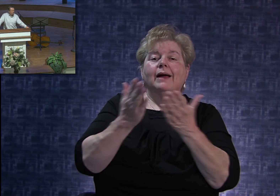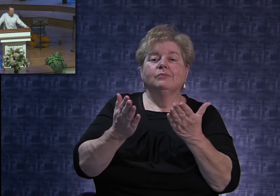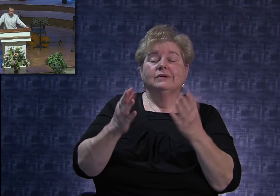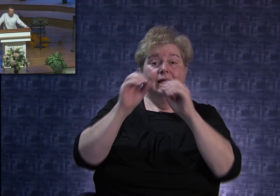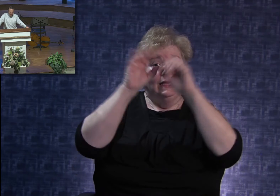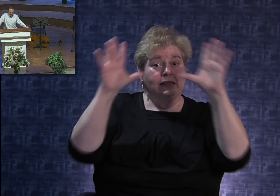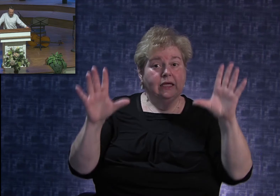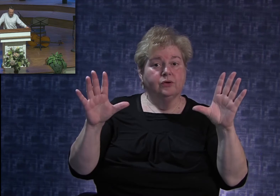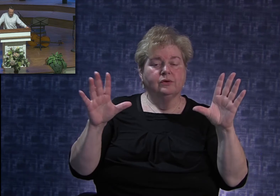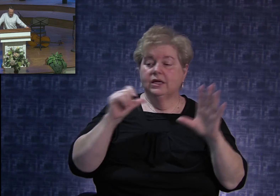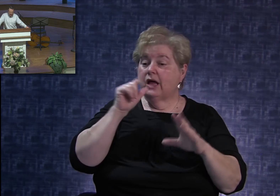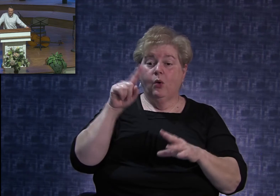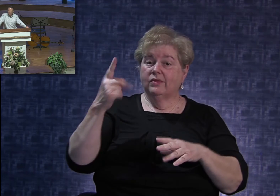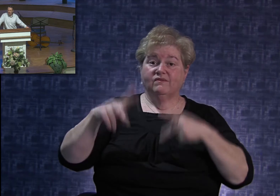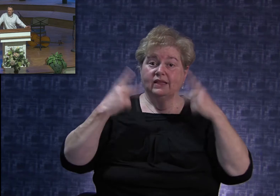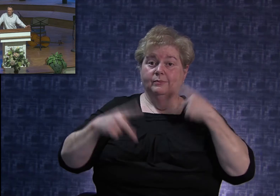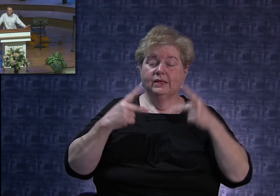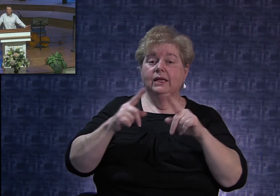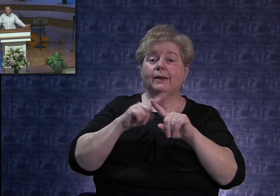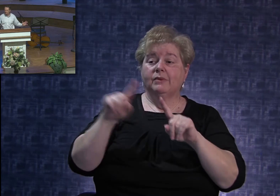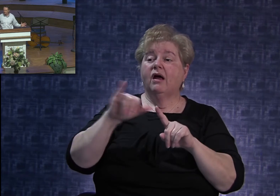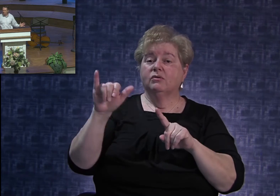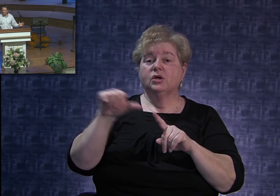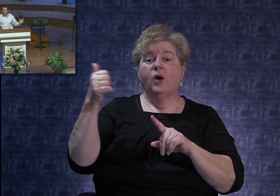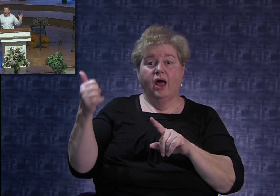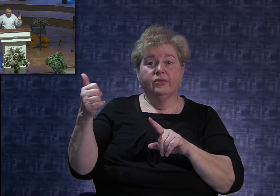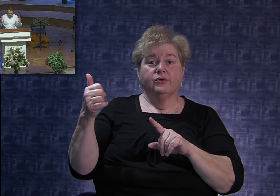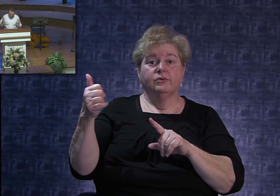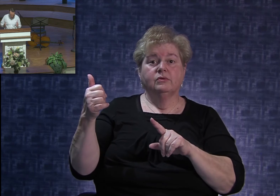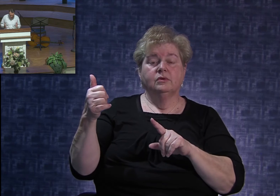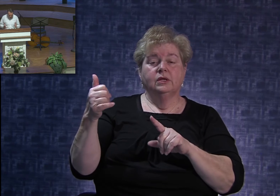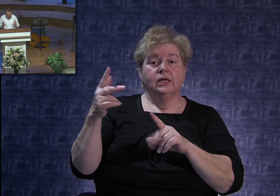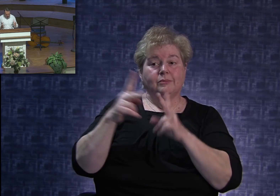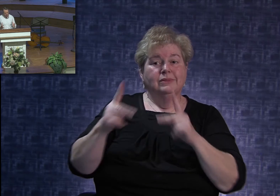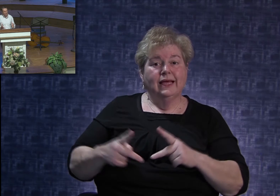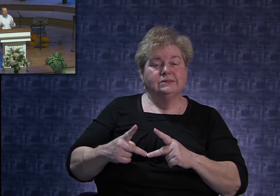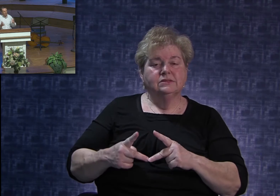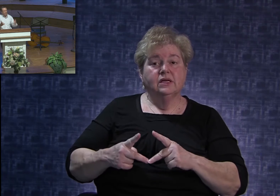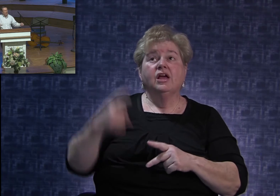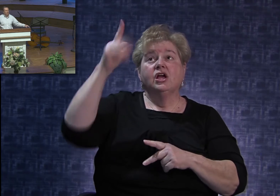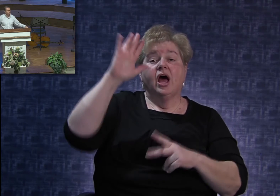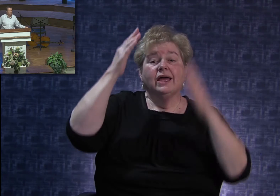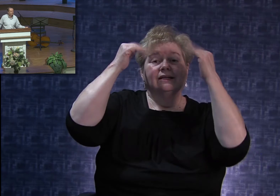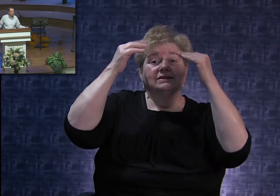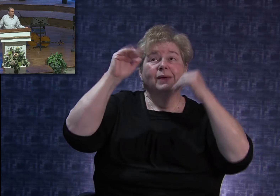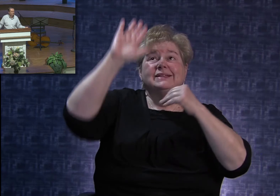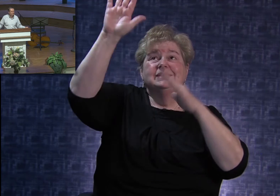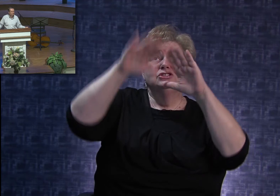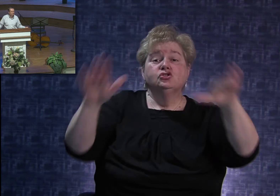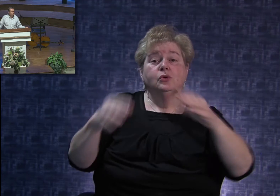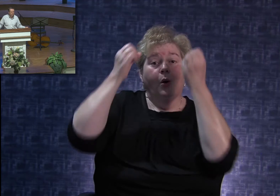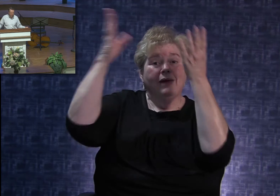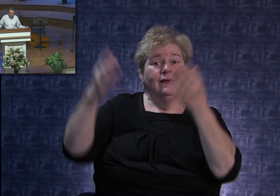in Philippians 2, but in other places, that God expects, this is earth-shattering, you ready? God expects his children to obey him.